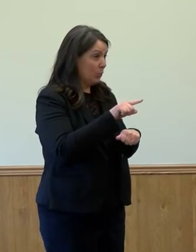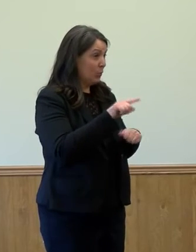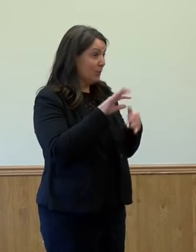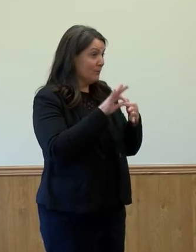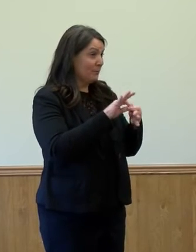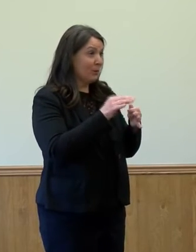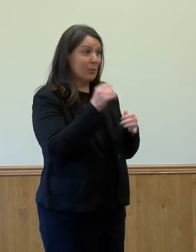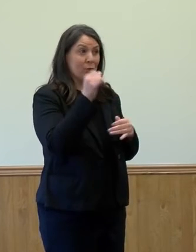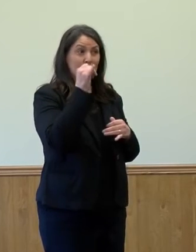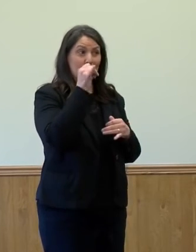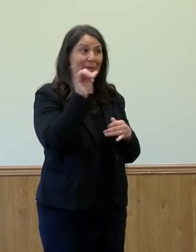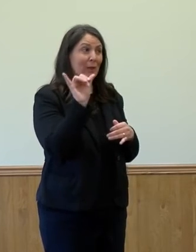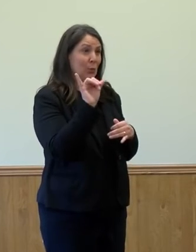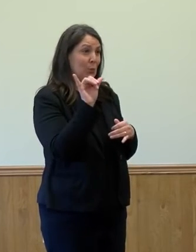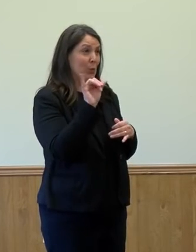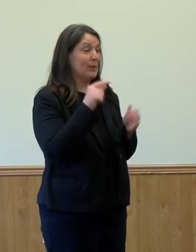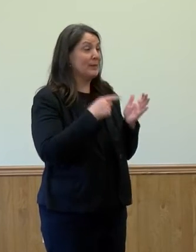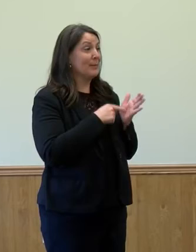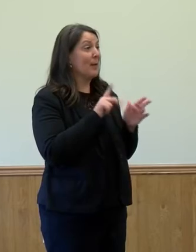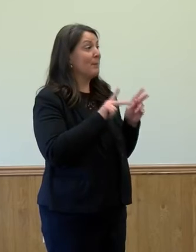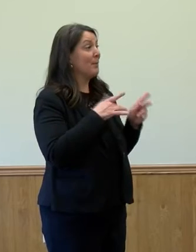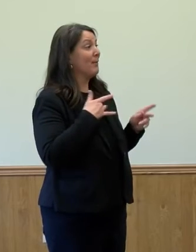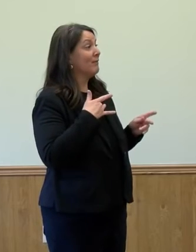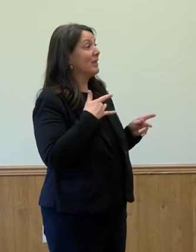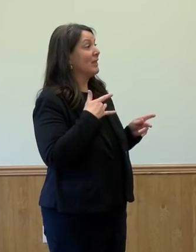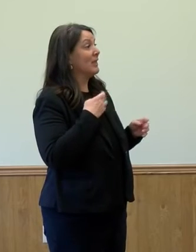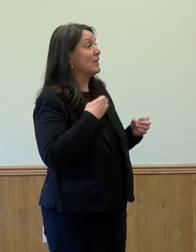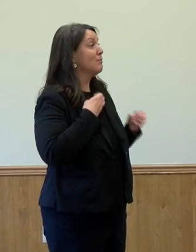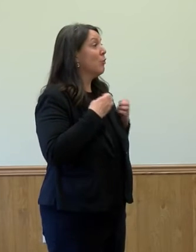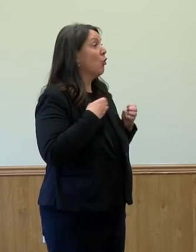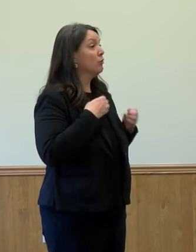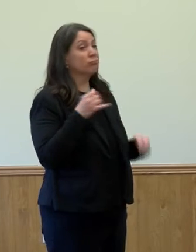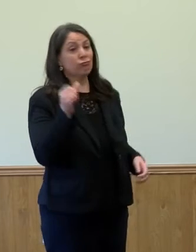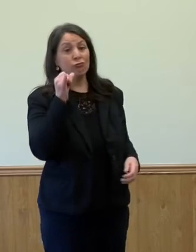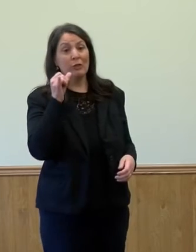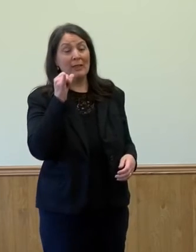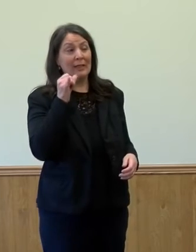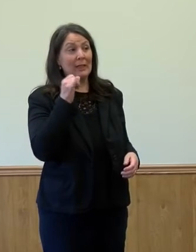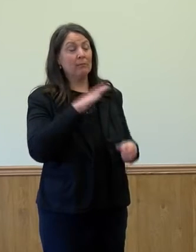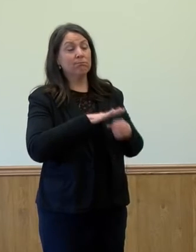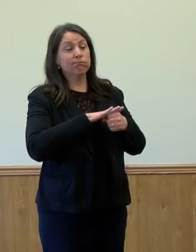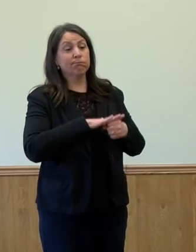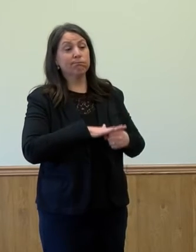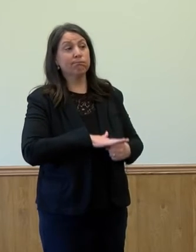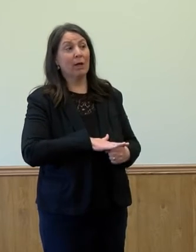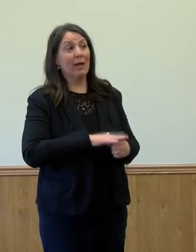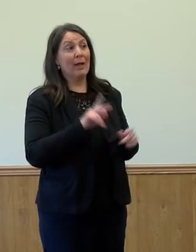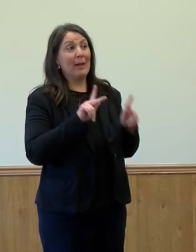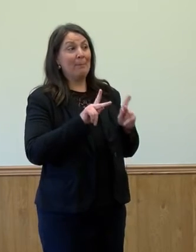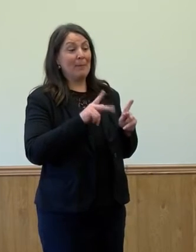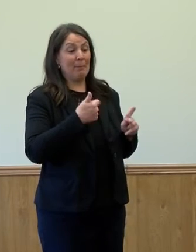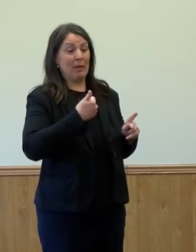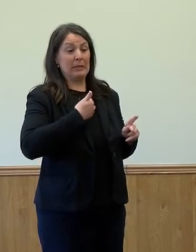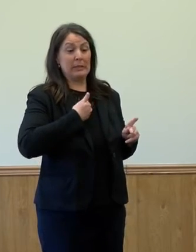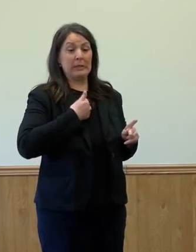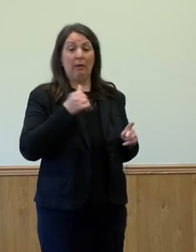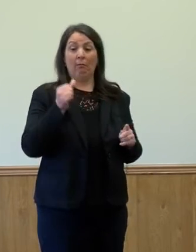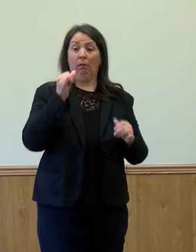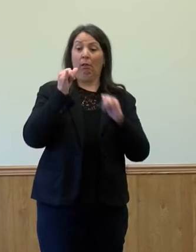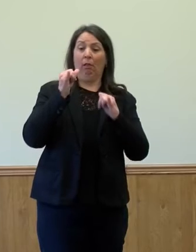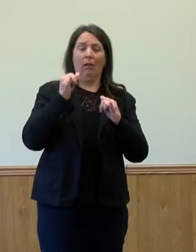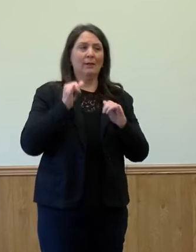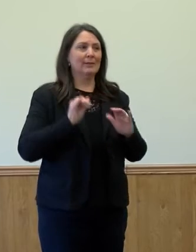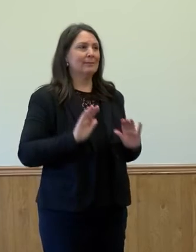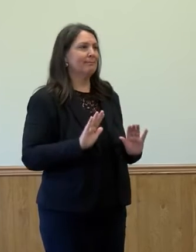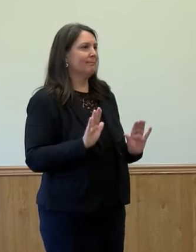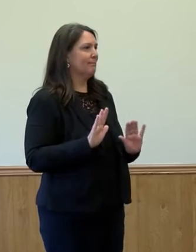use to deal with emotion. We find that with depression, anxiety, and the season, so often people self-medicate their loneliness with alcohol. This is the first